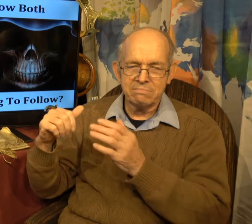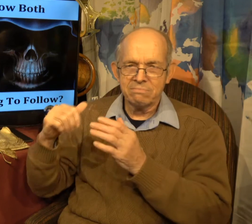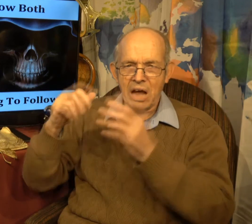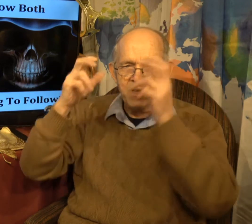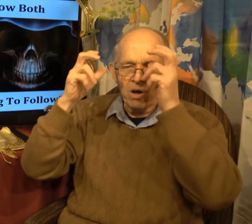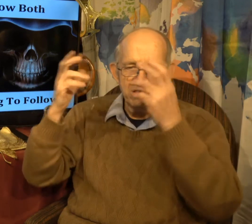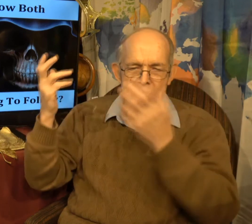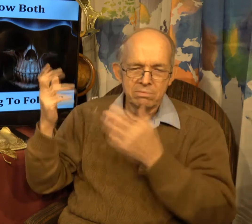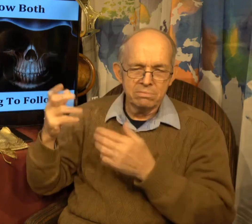devil.